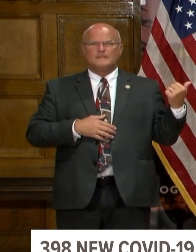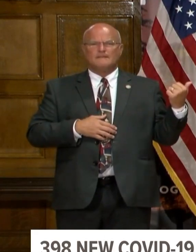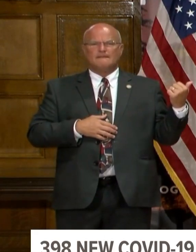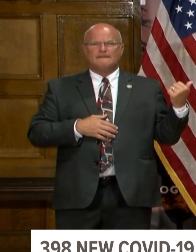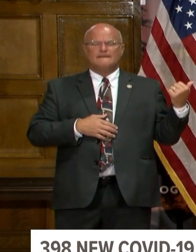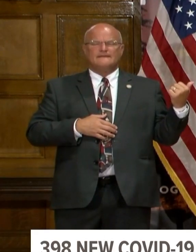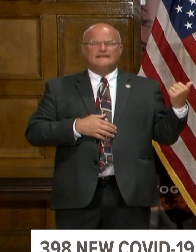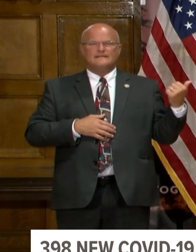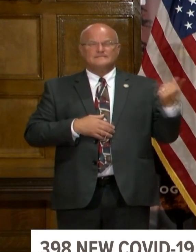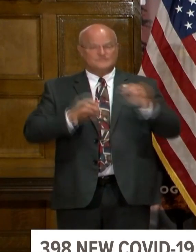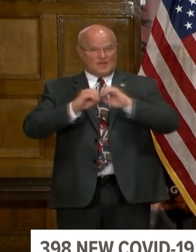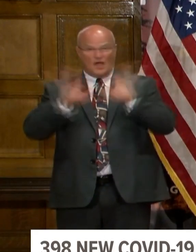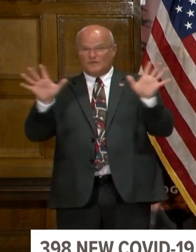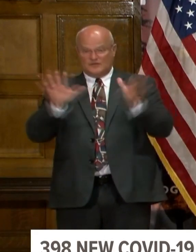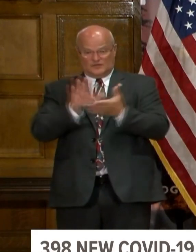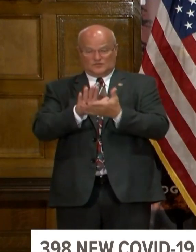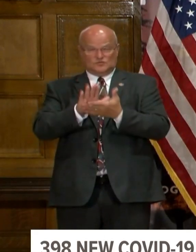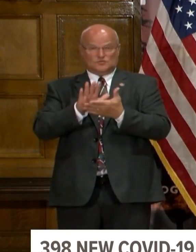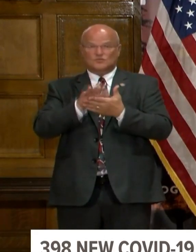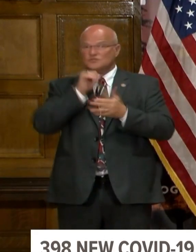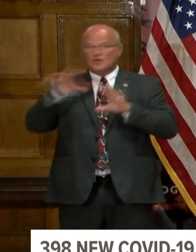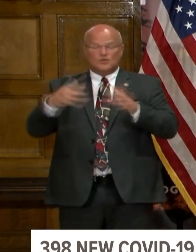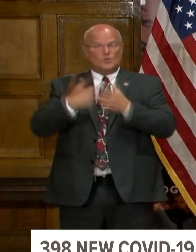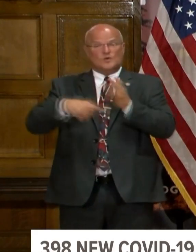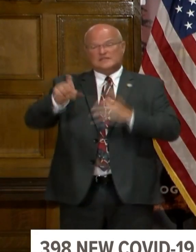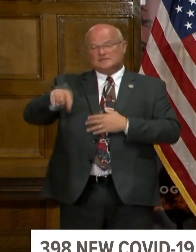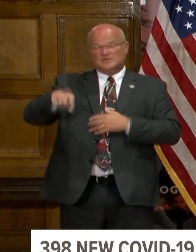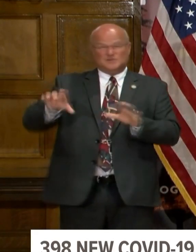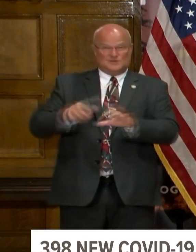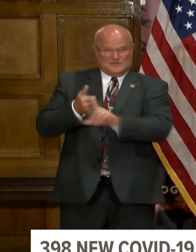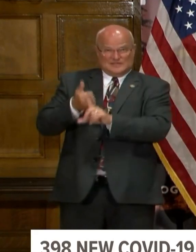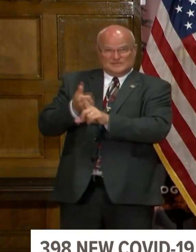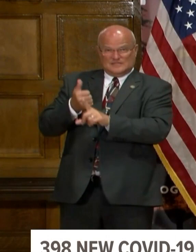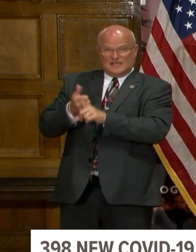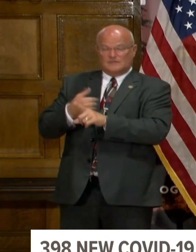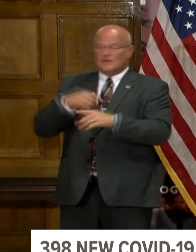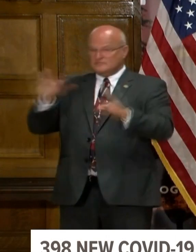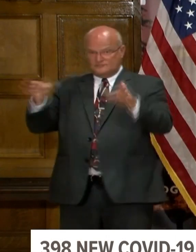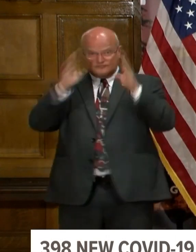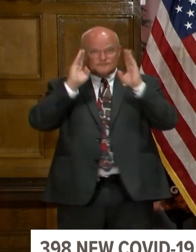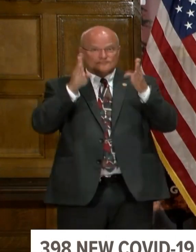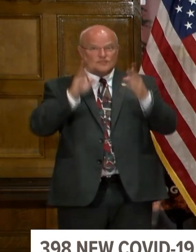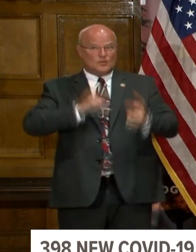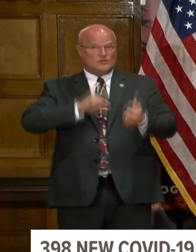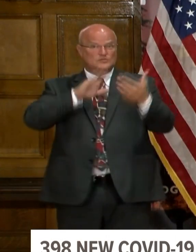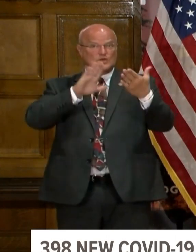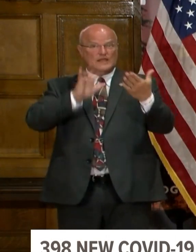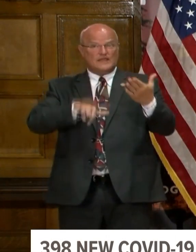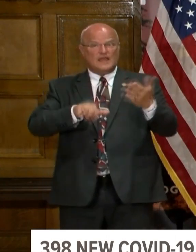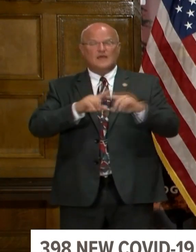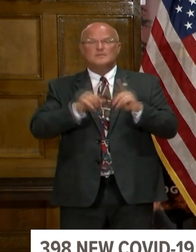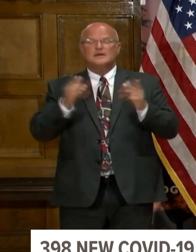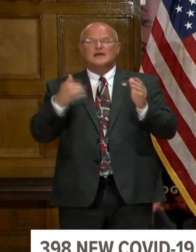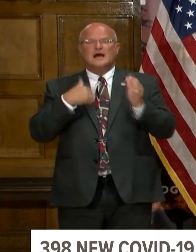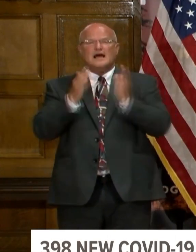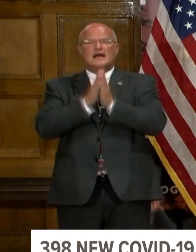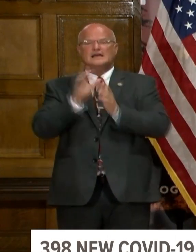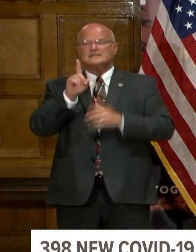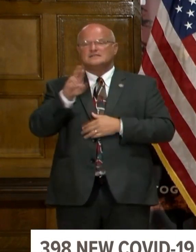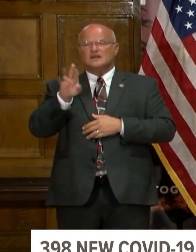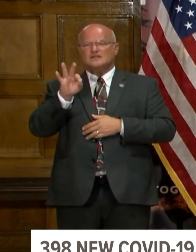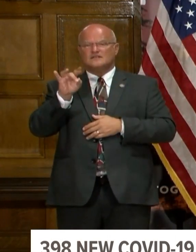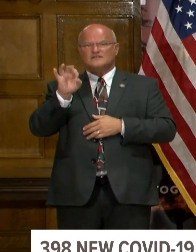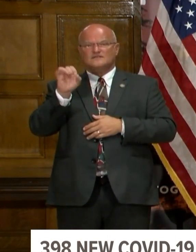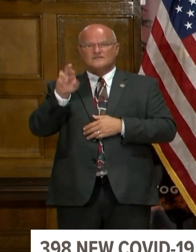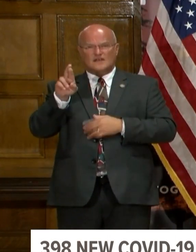mean, obviously, if a school is not doing what they're supposed to be doing, it's drawn to our attention, and we address that. But I'll ask Dr. Pfeffer